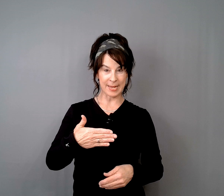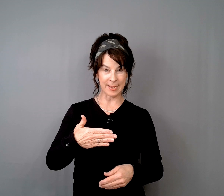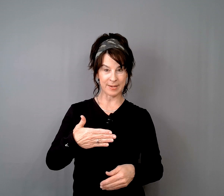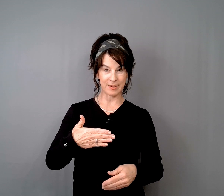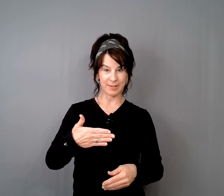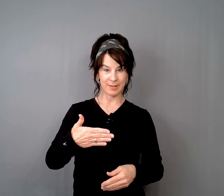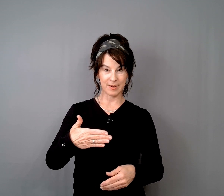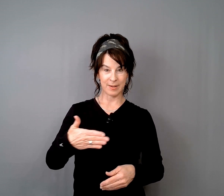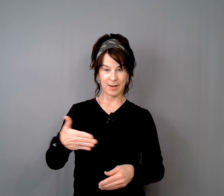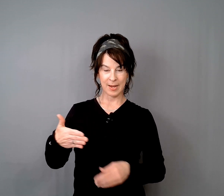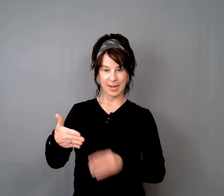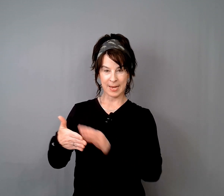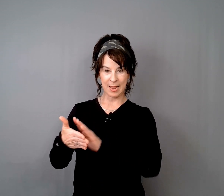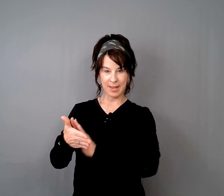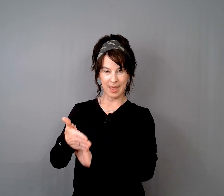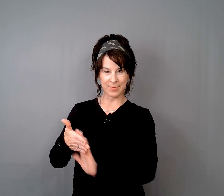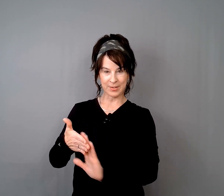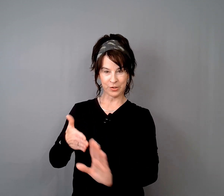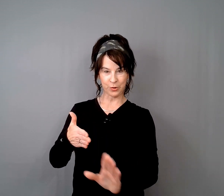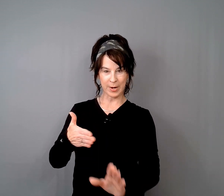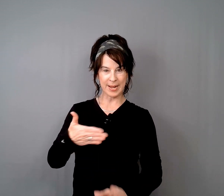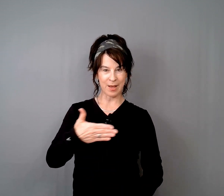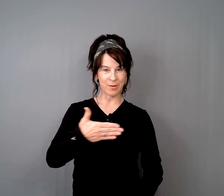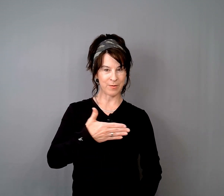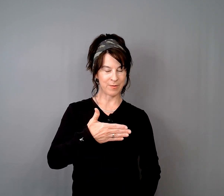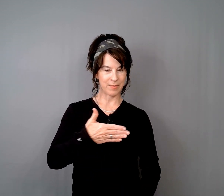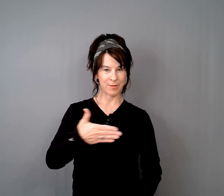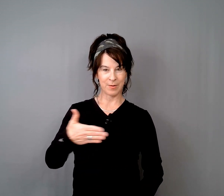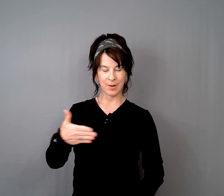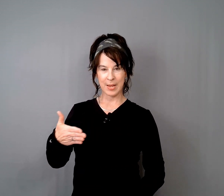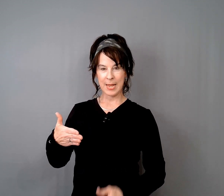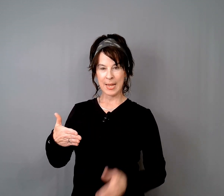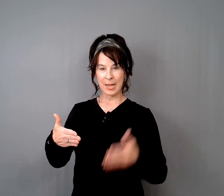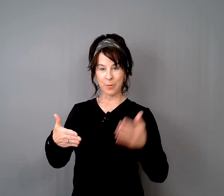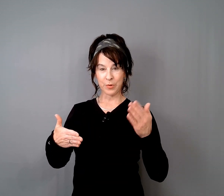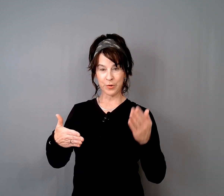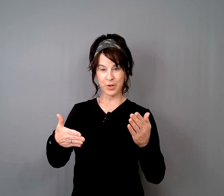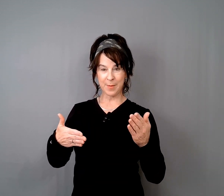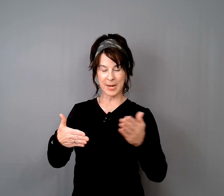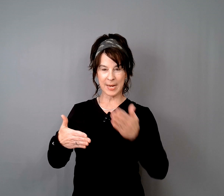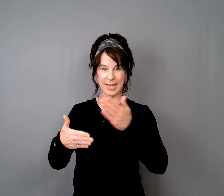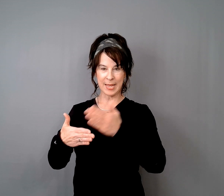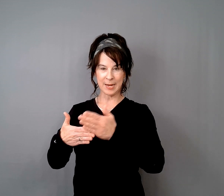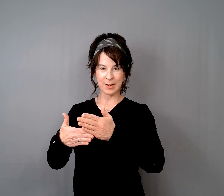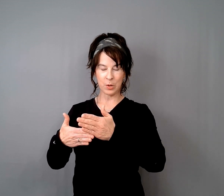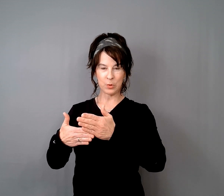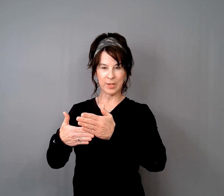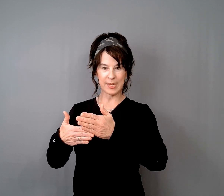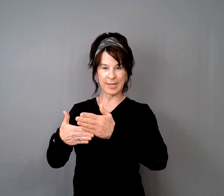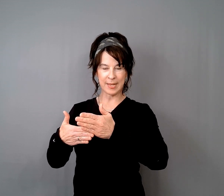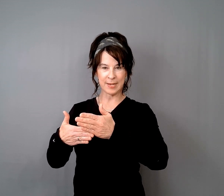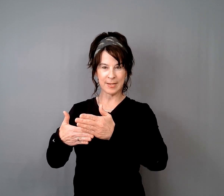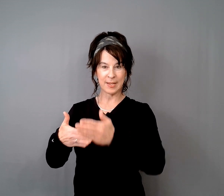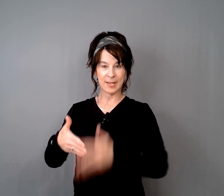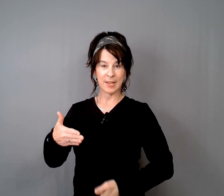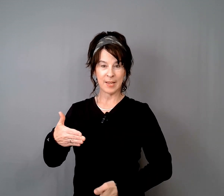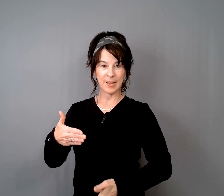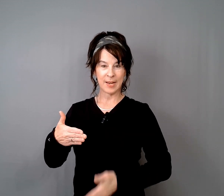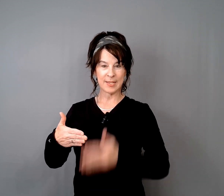hand and have it straight out. And with your dominant hand, go to the end, and it's